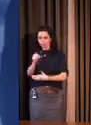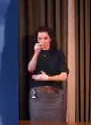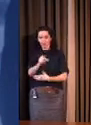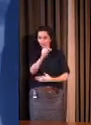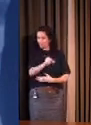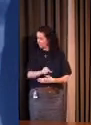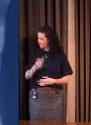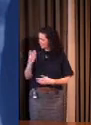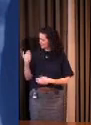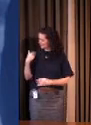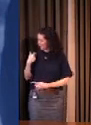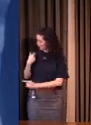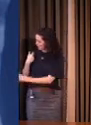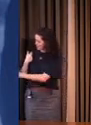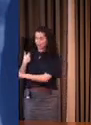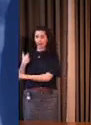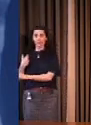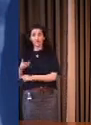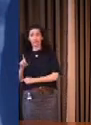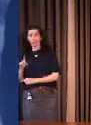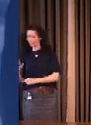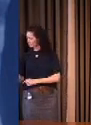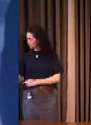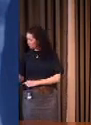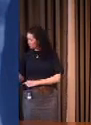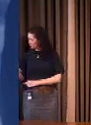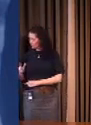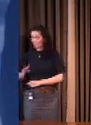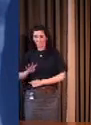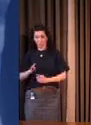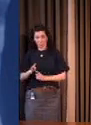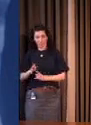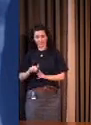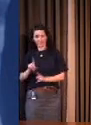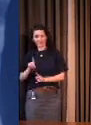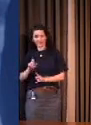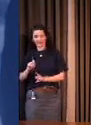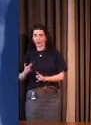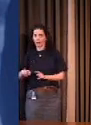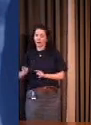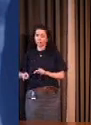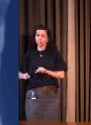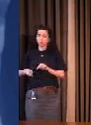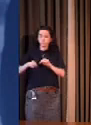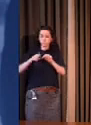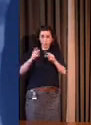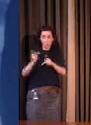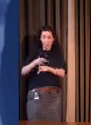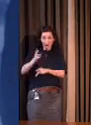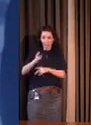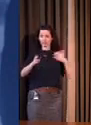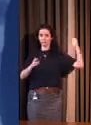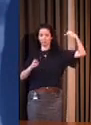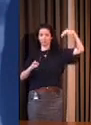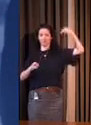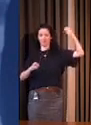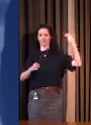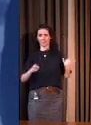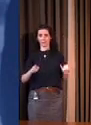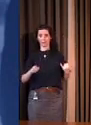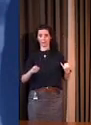in the past, even the Delta surge a few months back, which was the largest one that we had to date. It fits